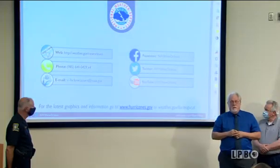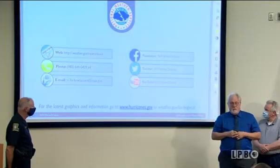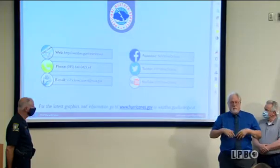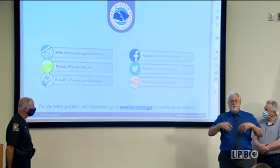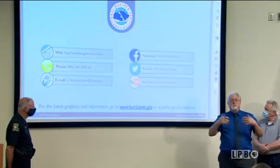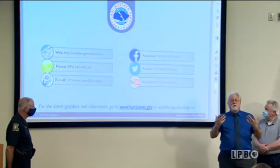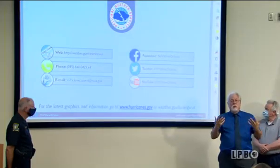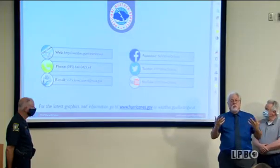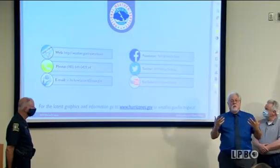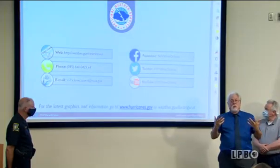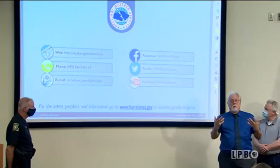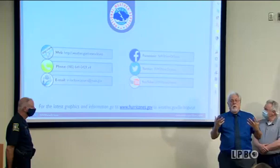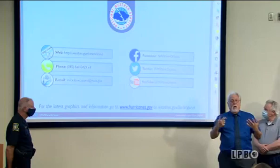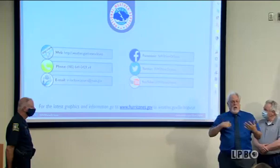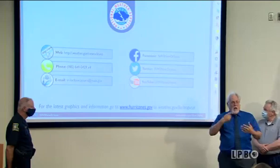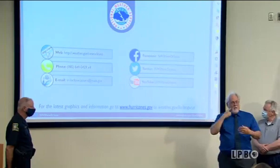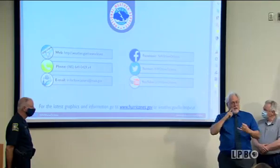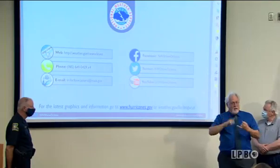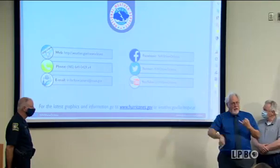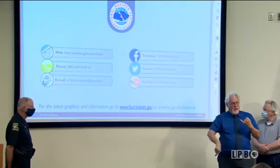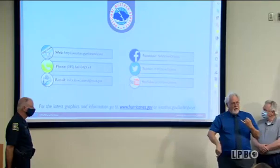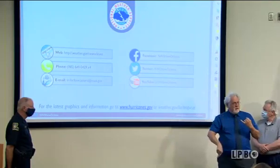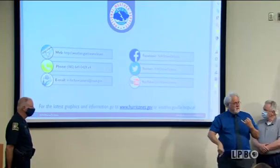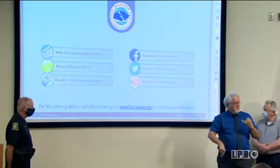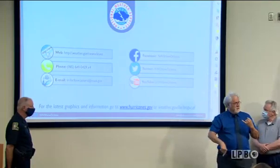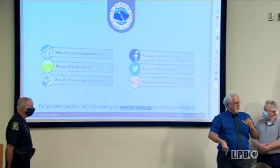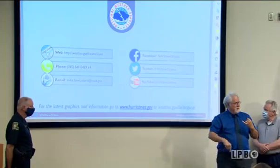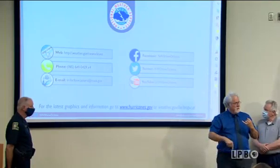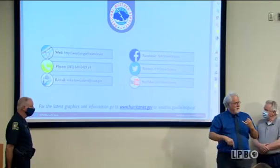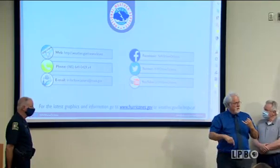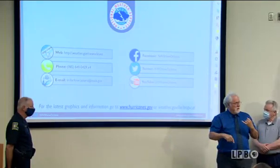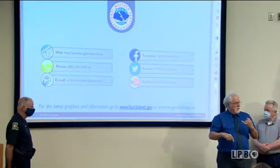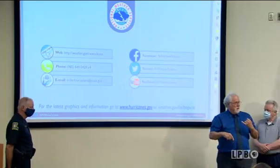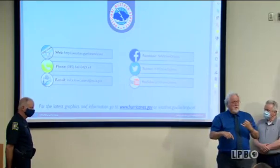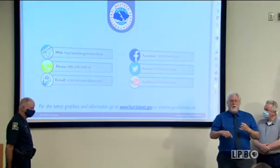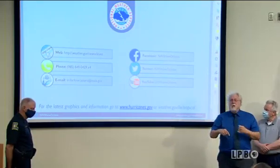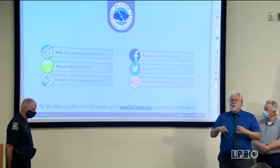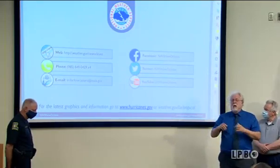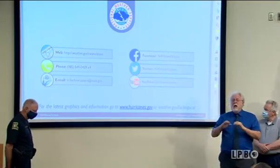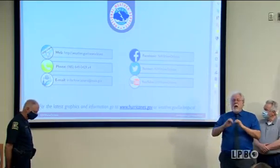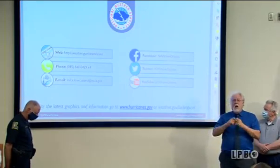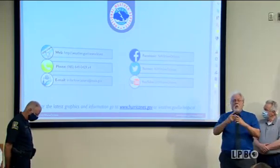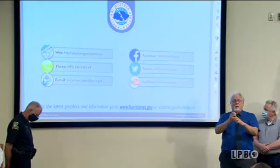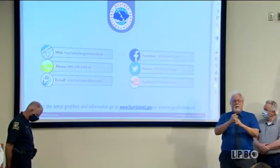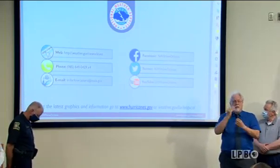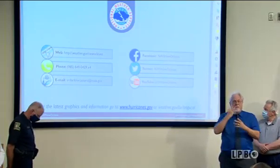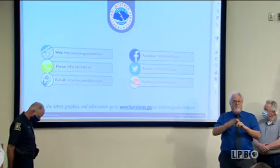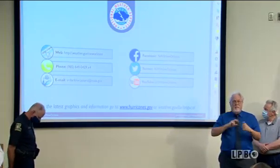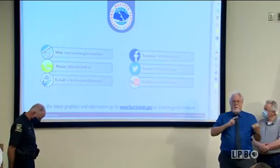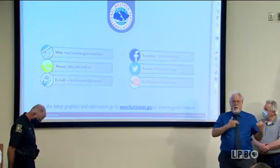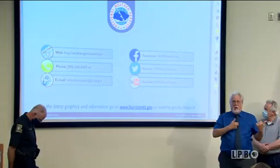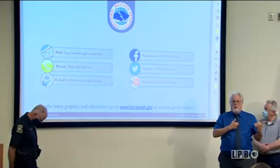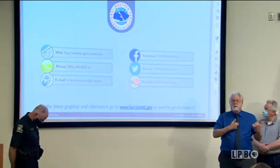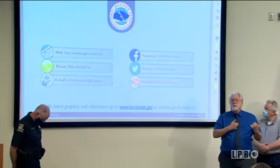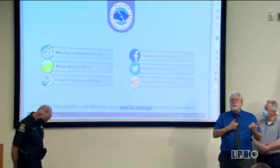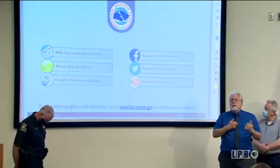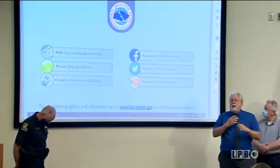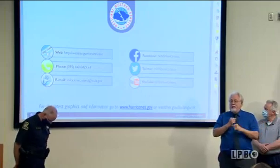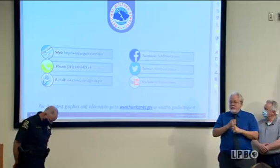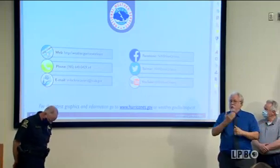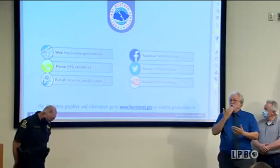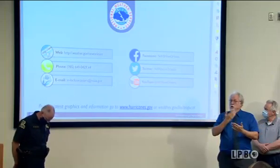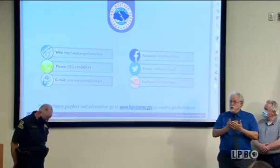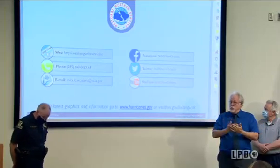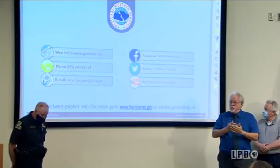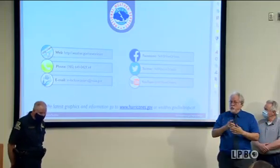And so with that, I think the last thing that I'd like to mention is that there's ways to get information from us. Make sure you're getting from reputable